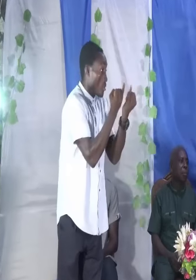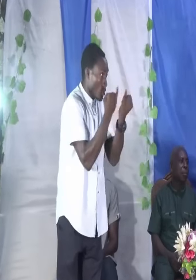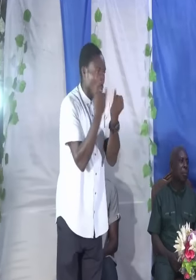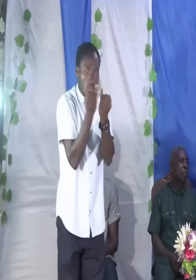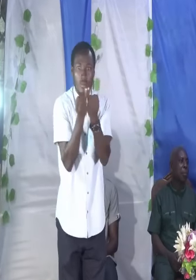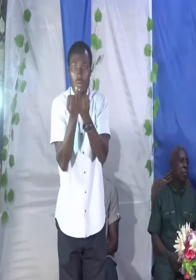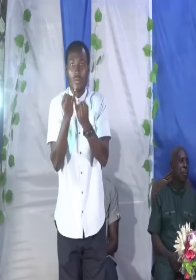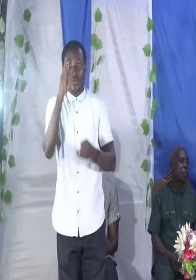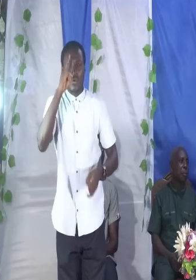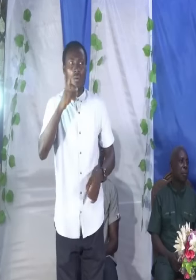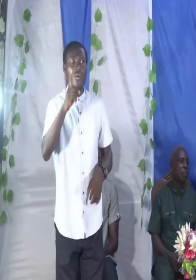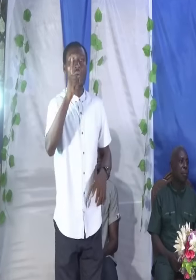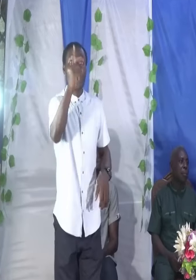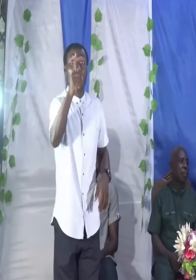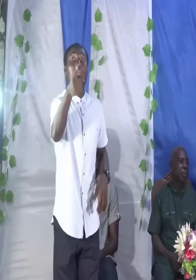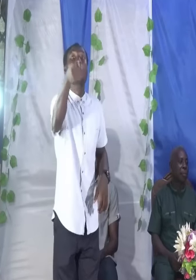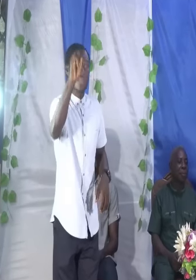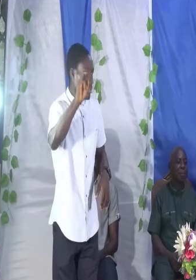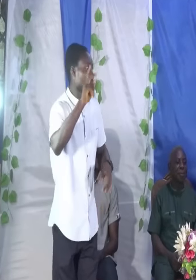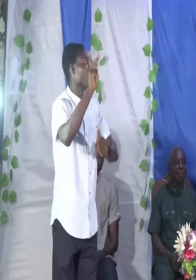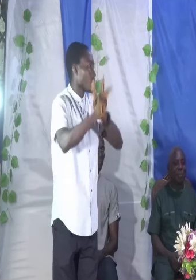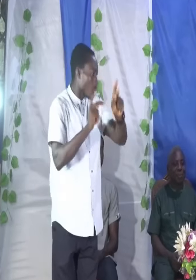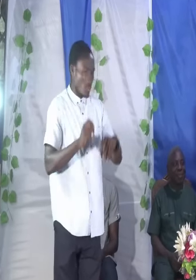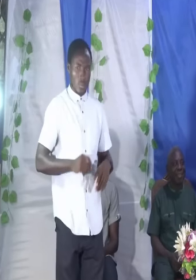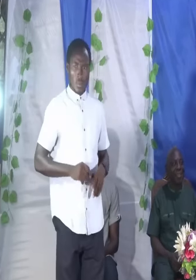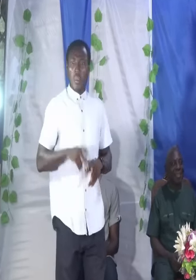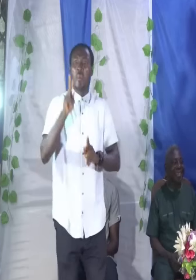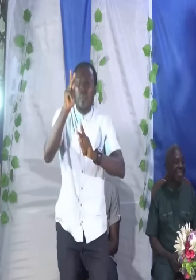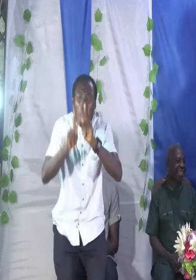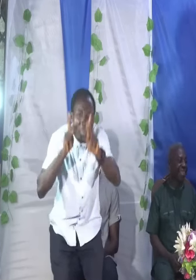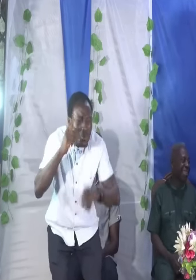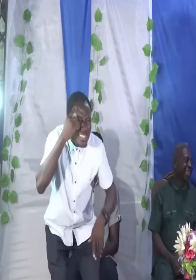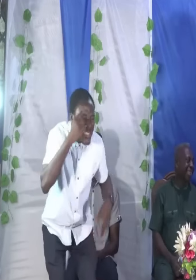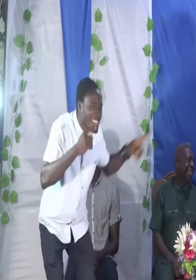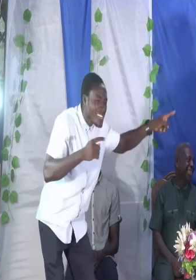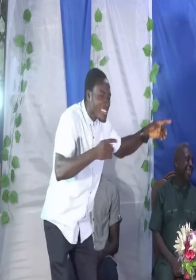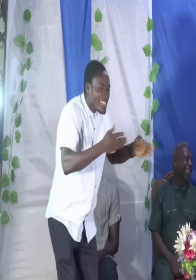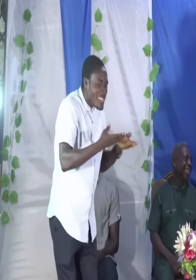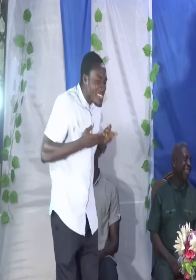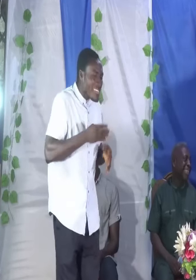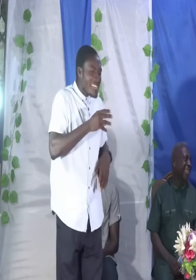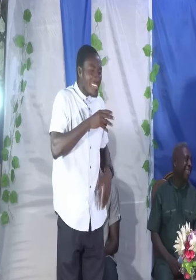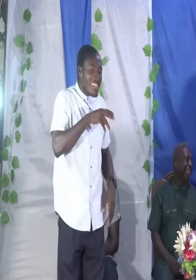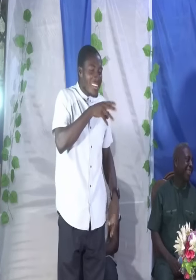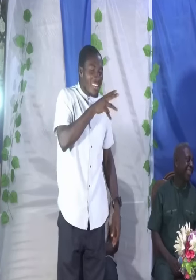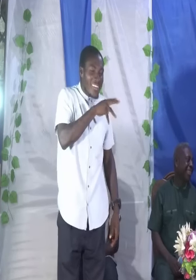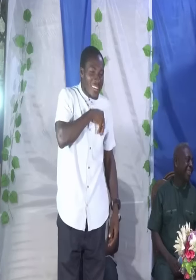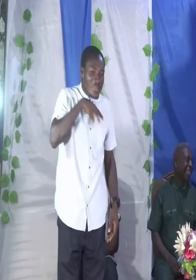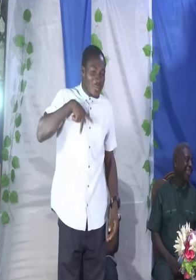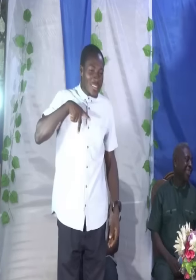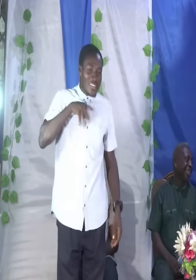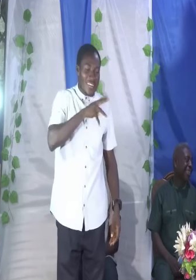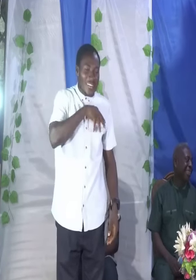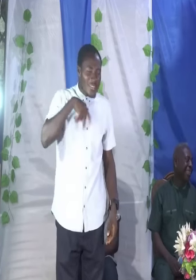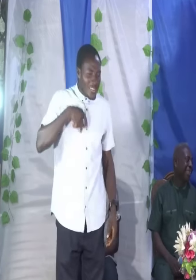akwane ɛm sɛ ɔpɛ ɛm piadi ɛm sɛ ɔpɛ ɛm piadi ɔmo sɛ ɔbɛyɛ ɛm pi ɔmo sɛ ɔbɛyɛ ɛm pi na asɛm na